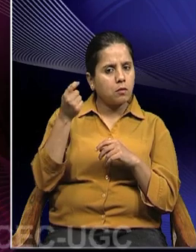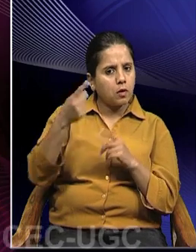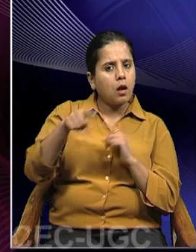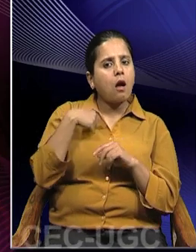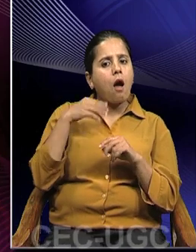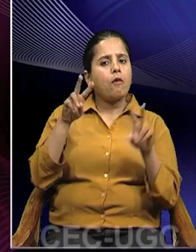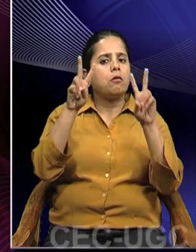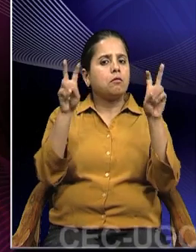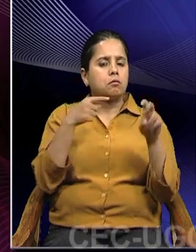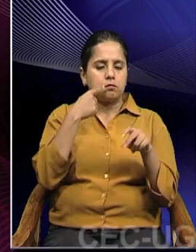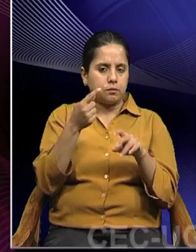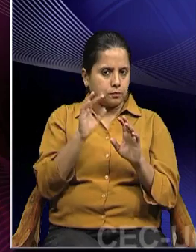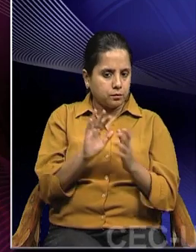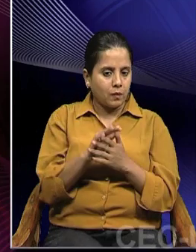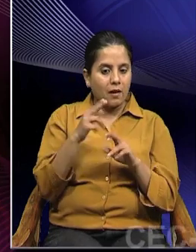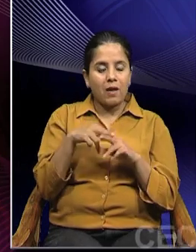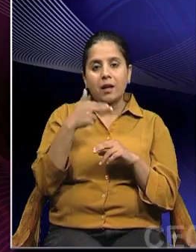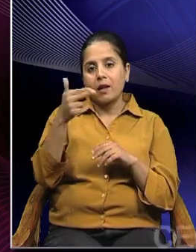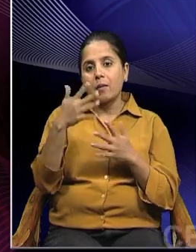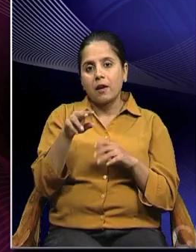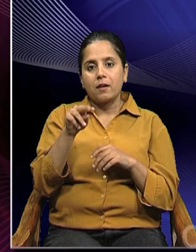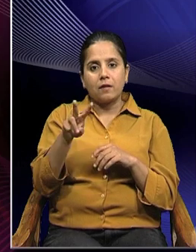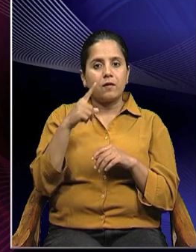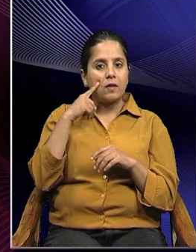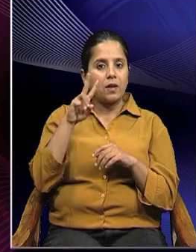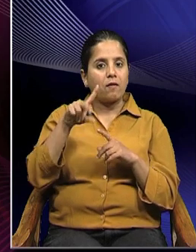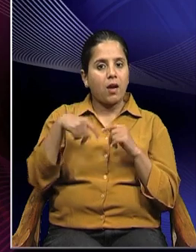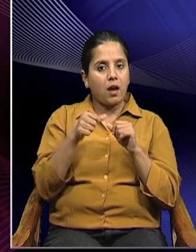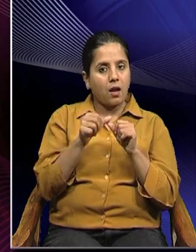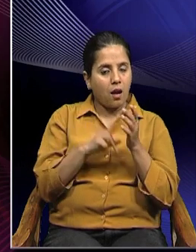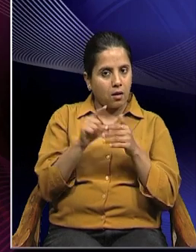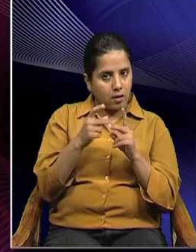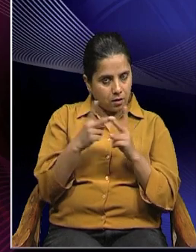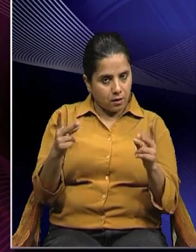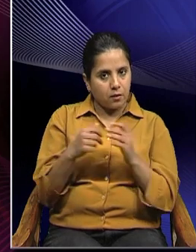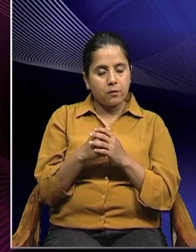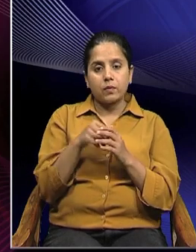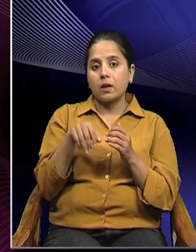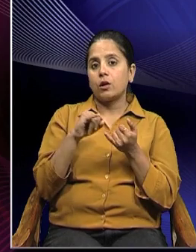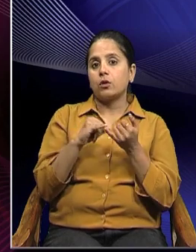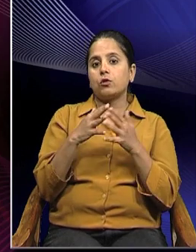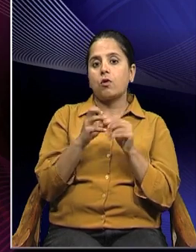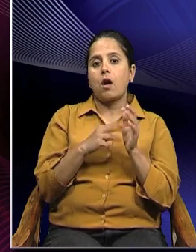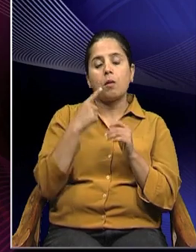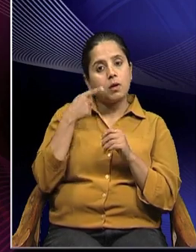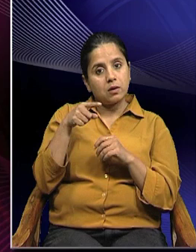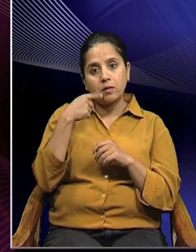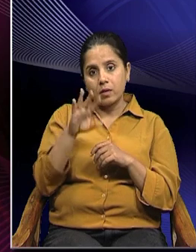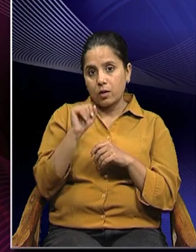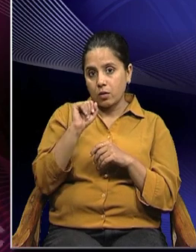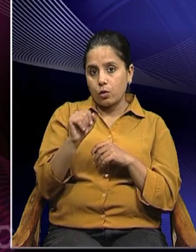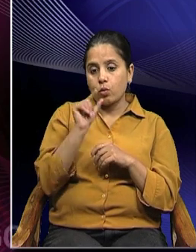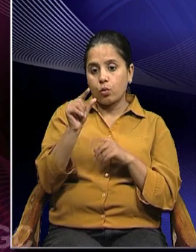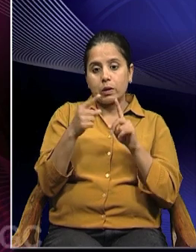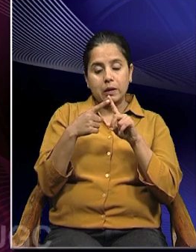quote when we have to take name of Swami Vivekananda, and Swami Vivekananda himself said, Utishtha Jagrat